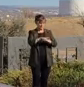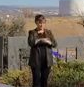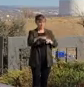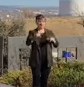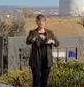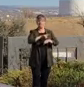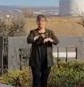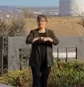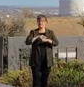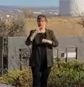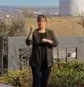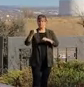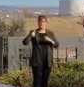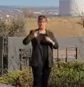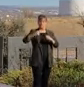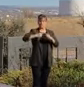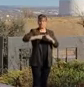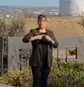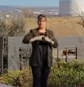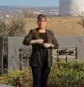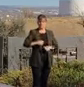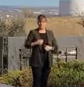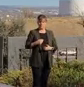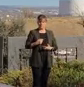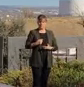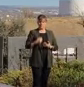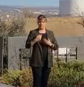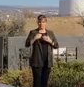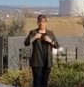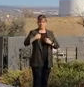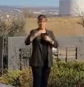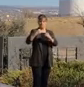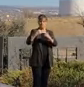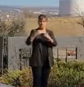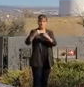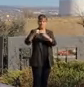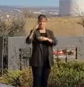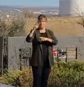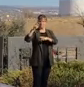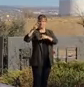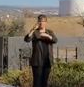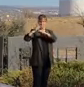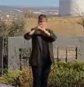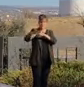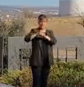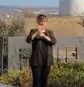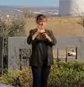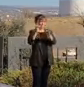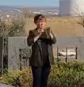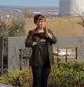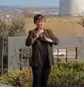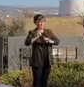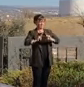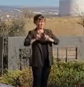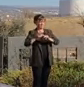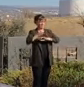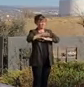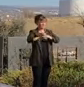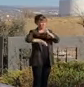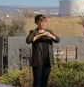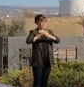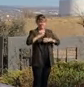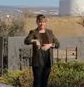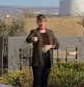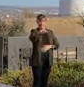This nation has always been first to stand up for the freedom of the people from around the world. Many of you have answered